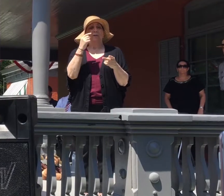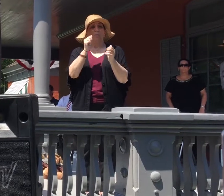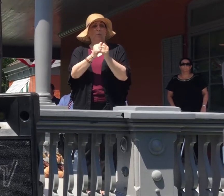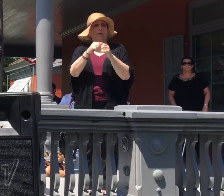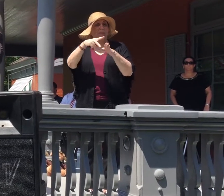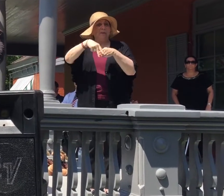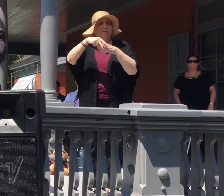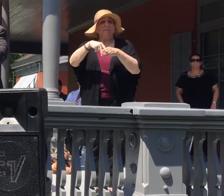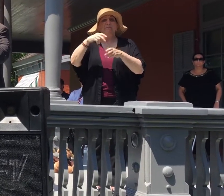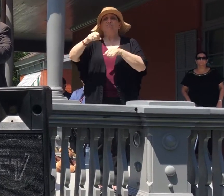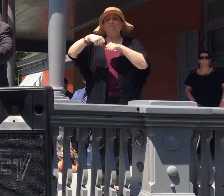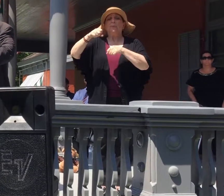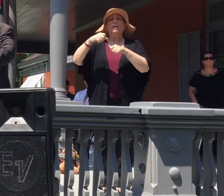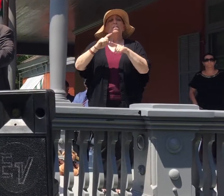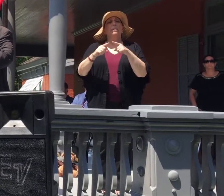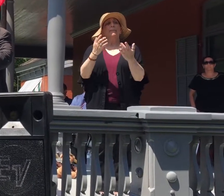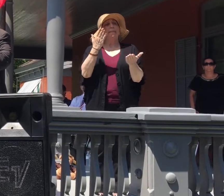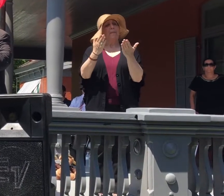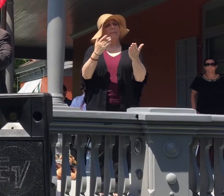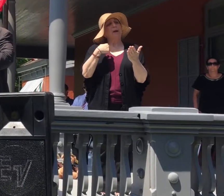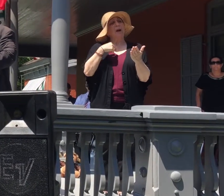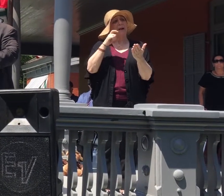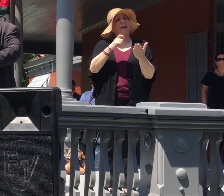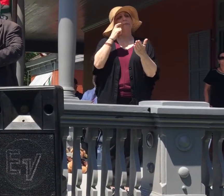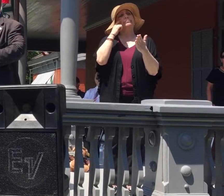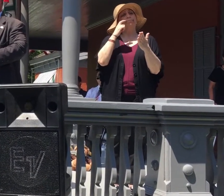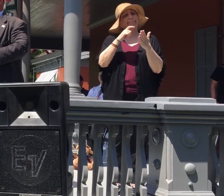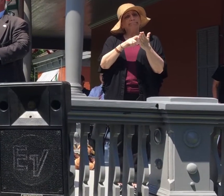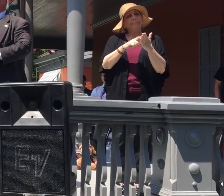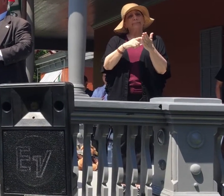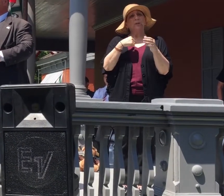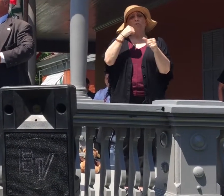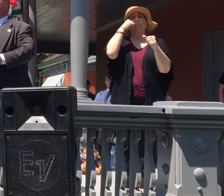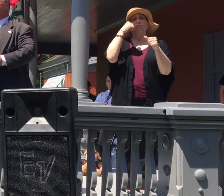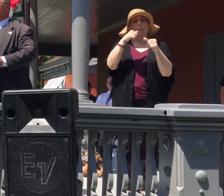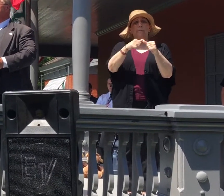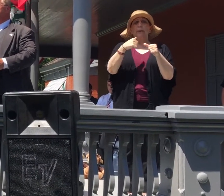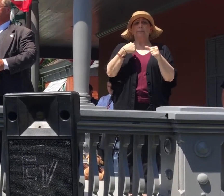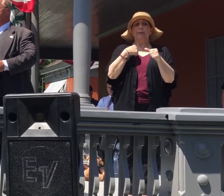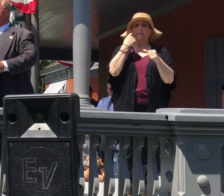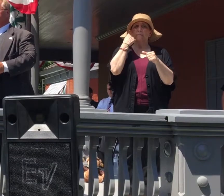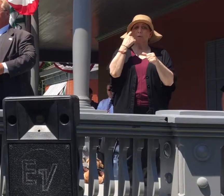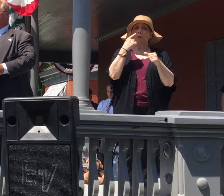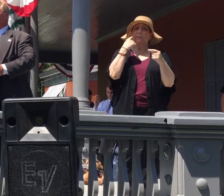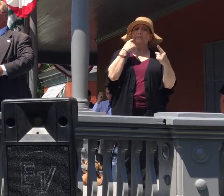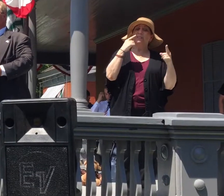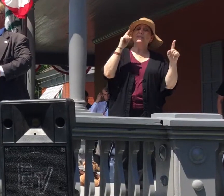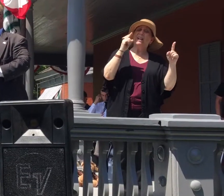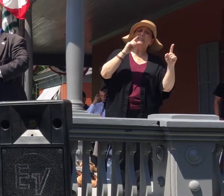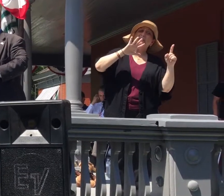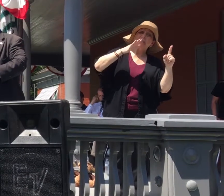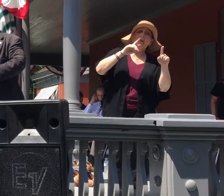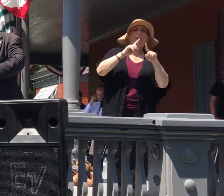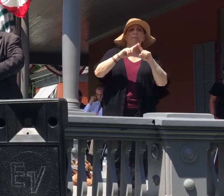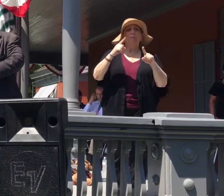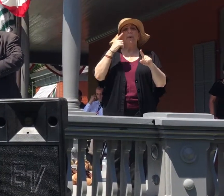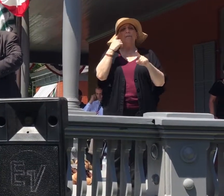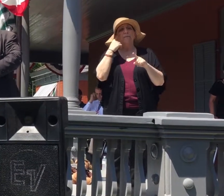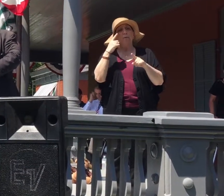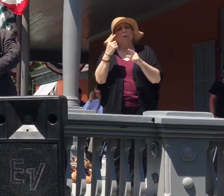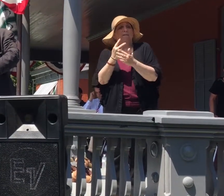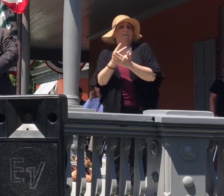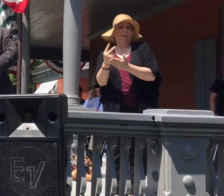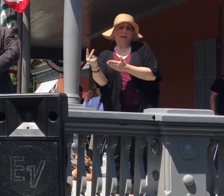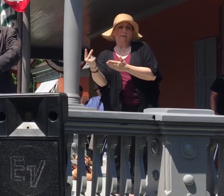with the Rough Riders. Perhaps I must acknowledge I'm best remembered not for the legacy of success and achievement, but for the legacy